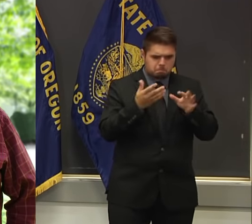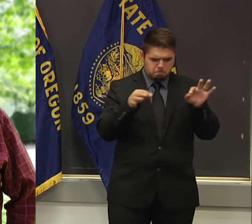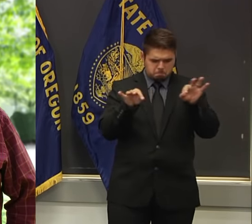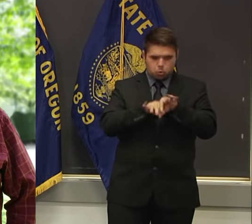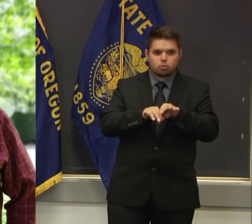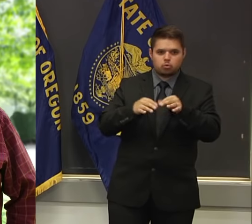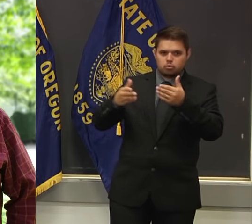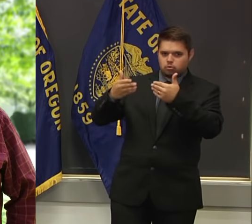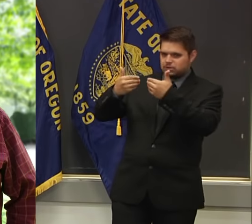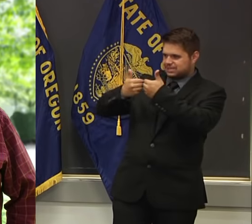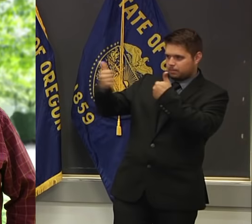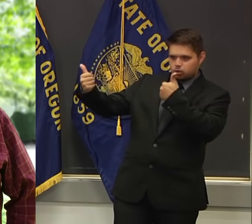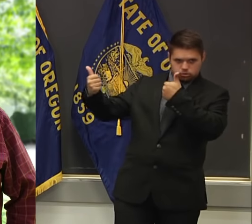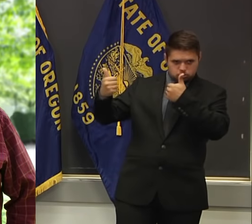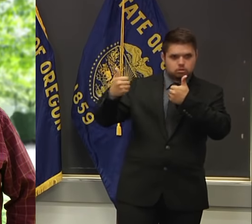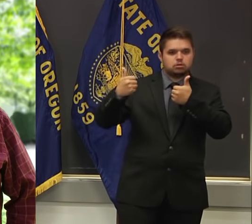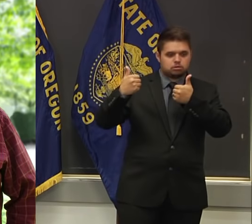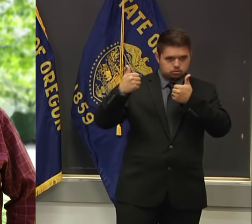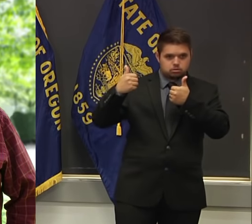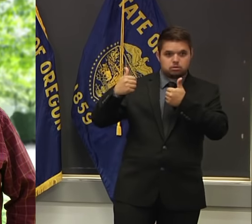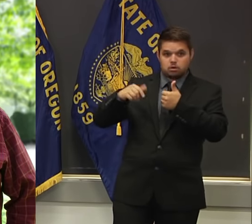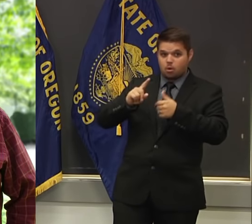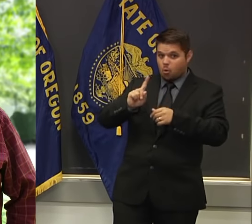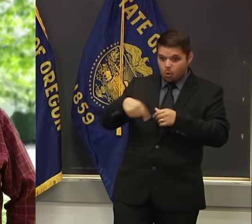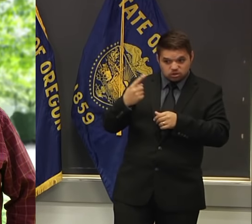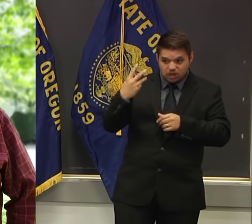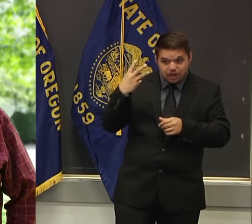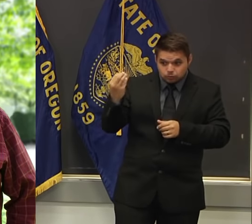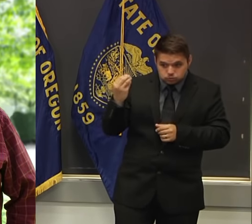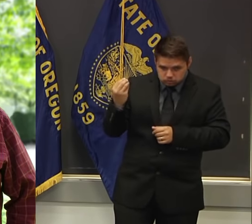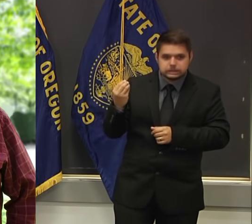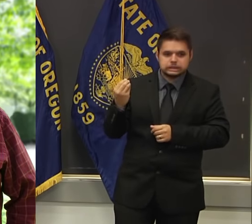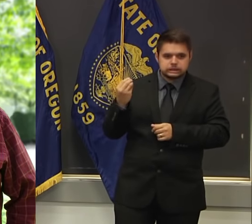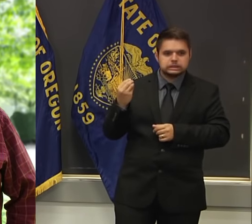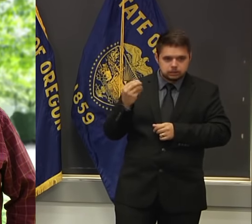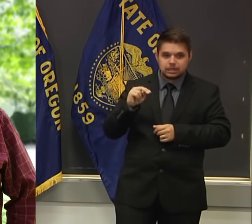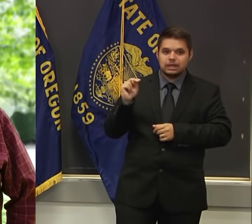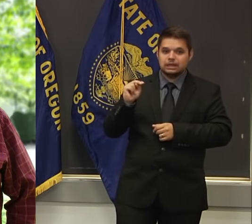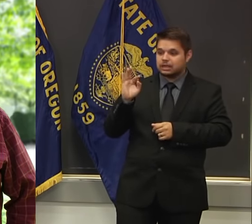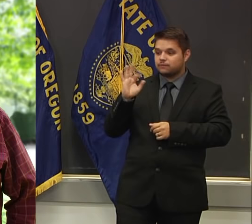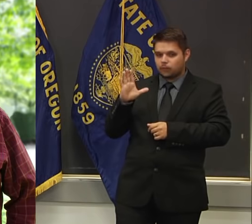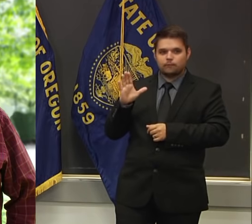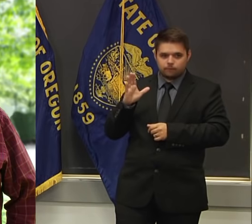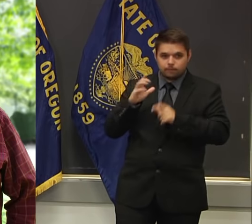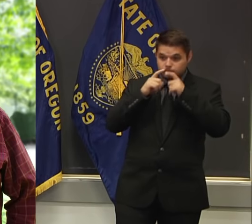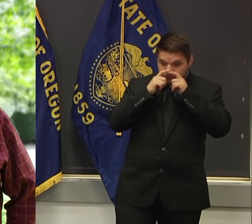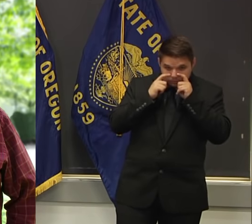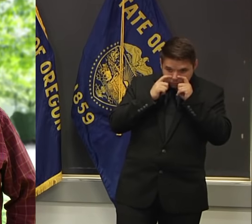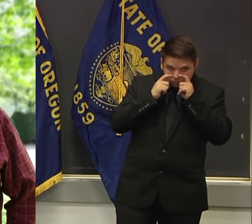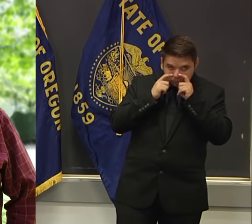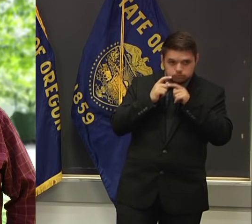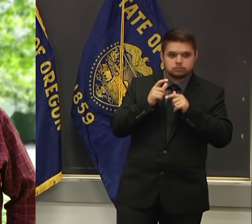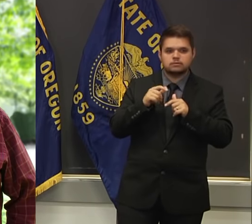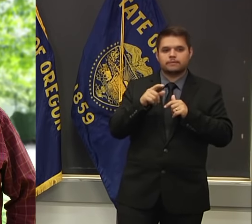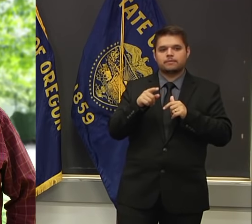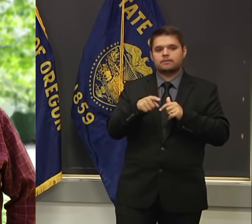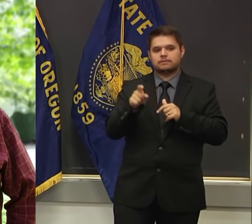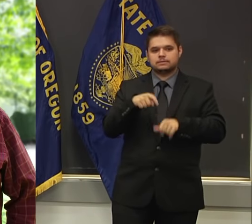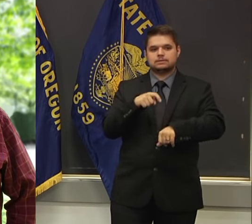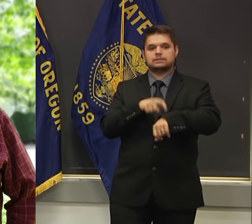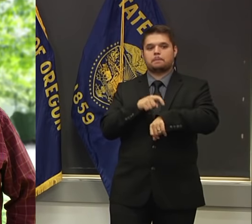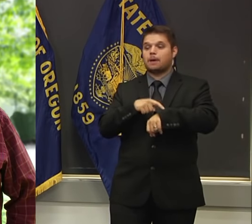work strictly outside, other than the respirators, really what you need to look at doing is reducing the duration of the shifts and stopping